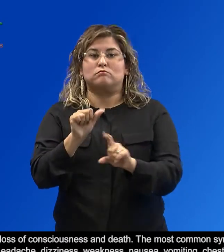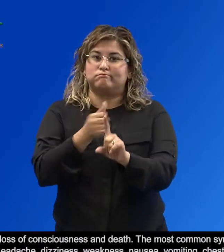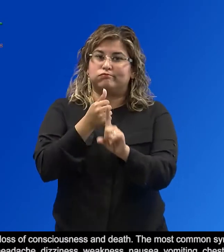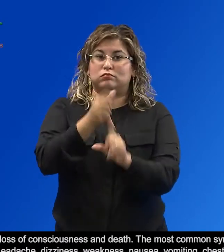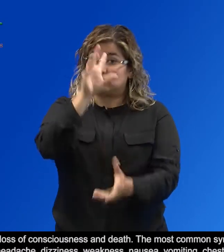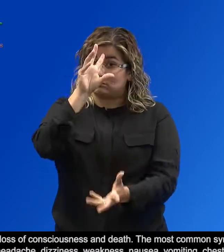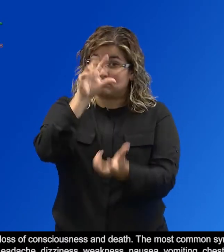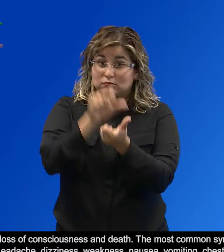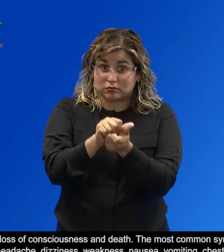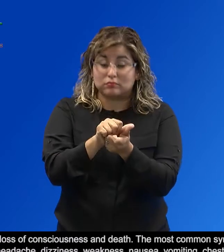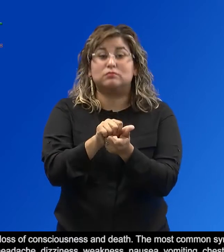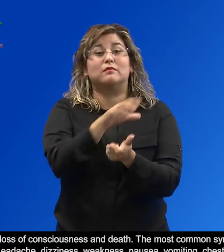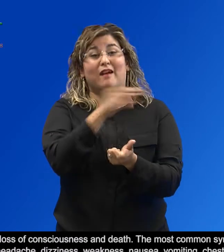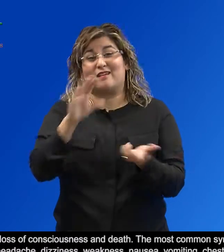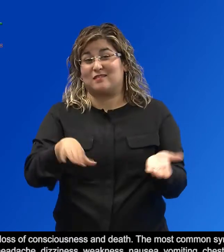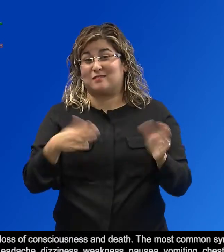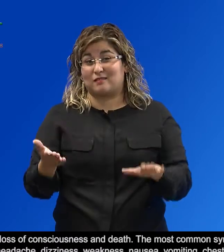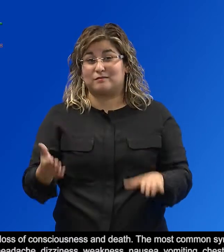of carbon monoxide poisoning are